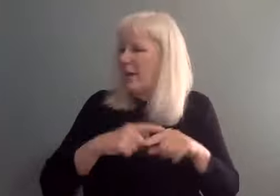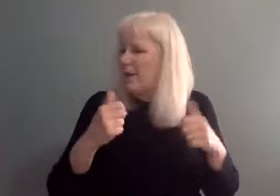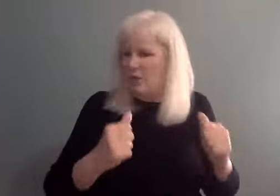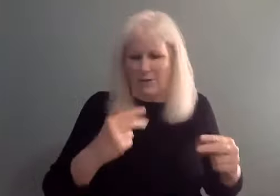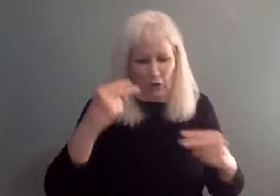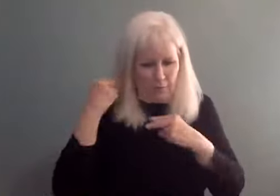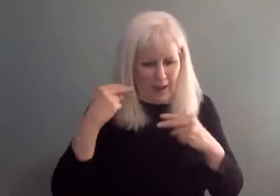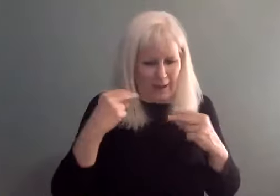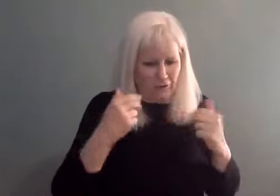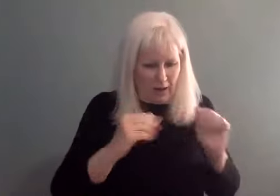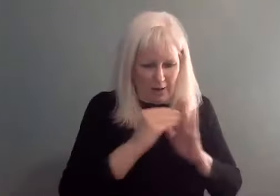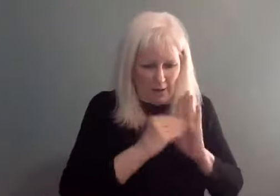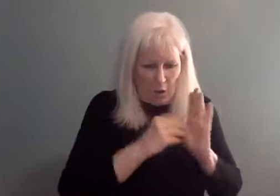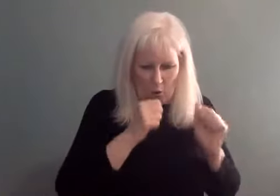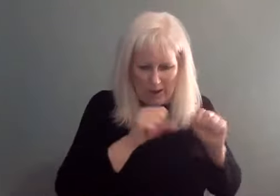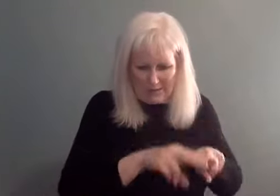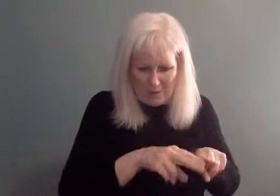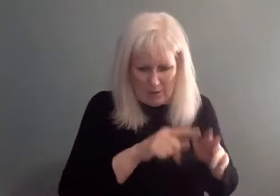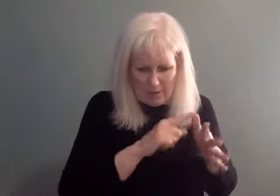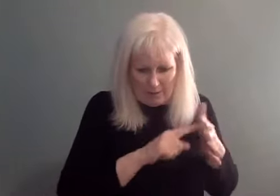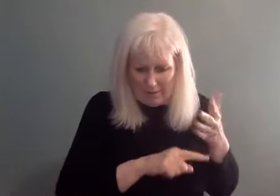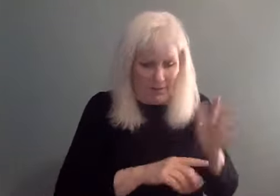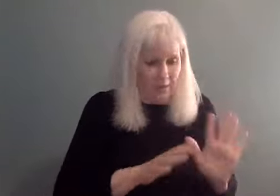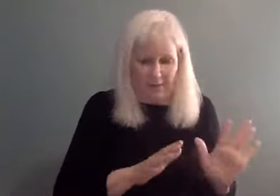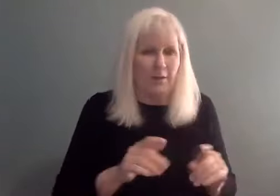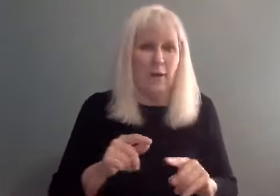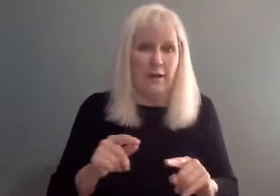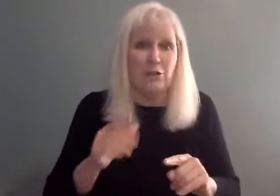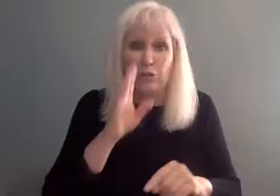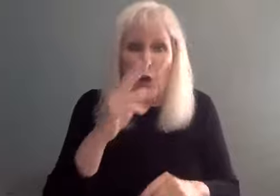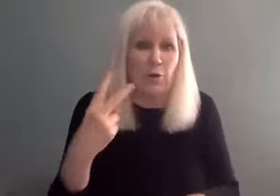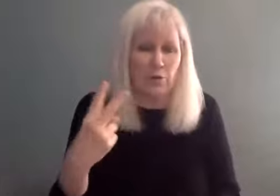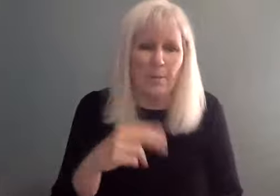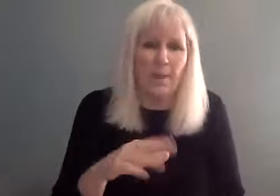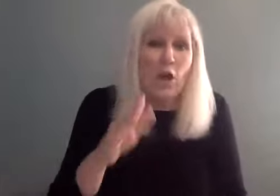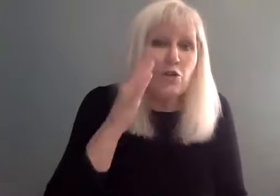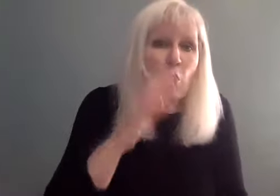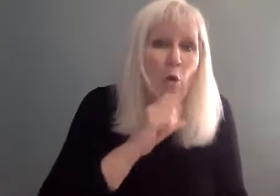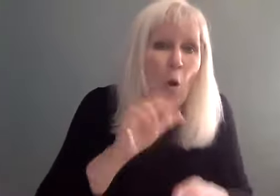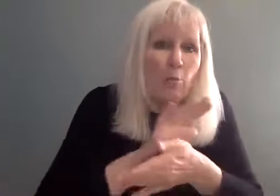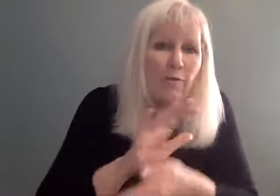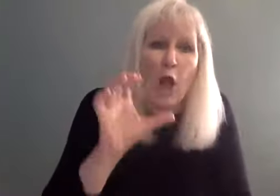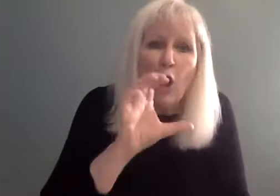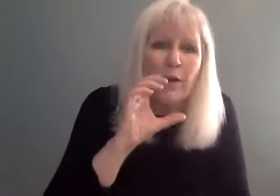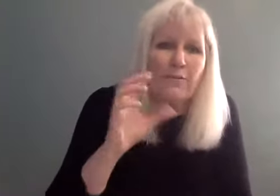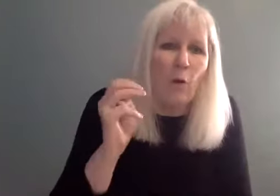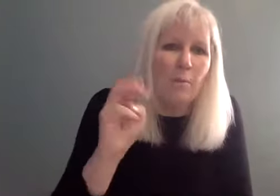City. But, I saw Looking for Mr. Goodbar. If any of you remember that movie, we were lucky to be here if we just